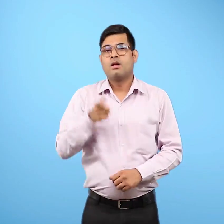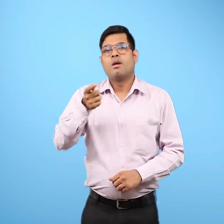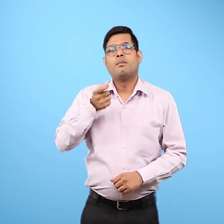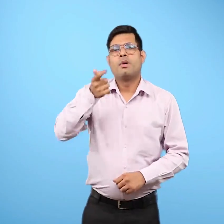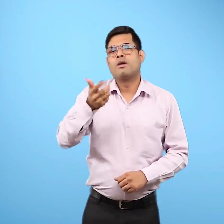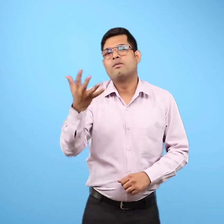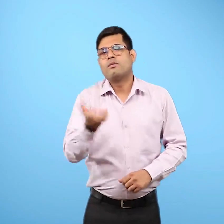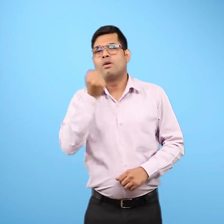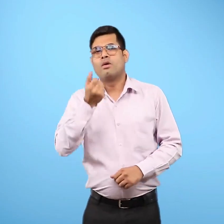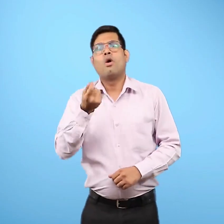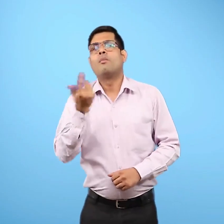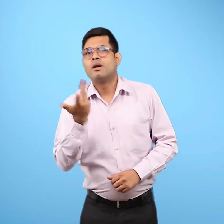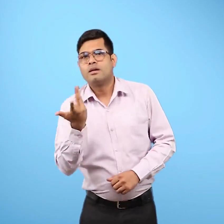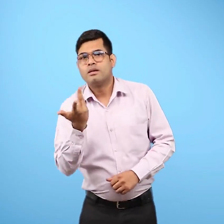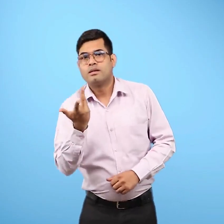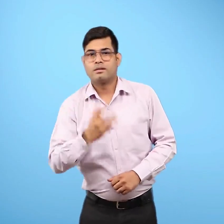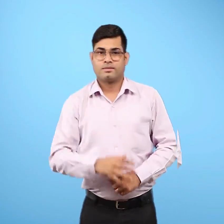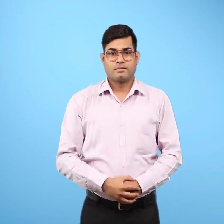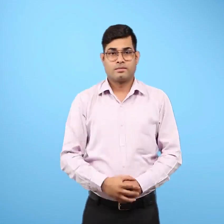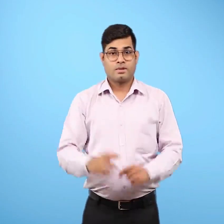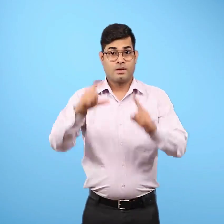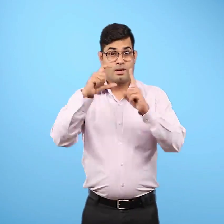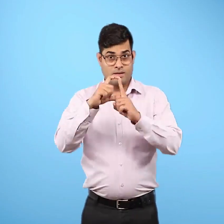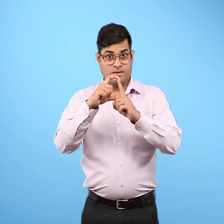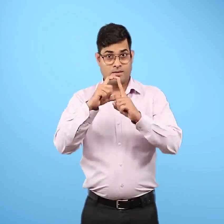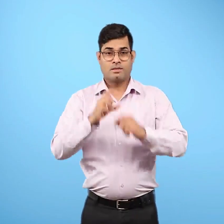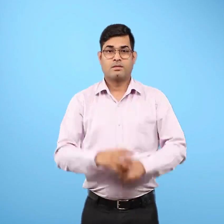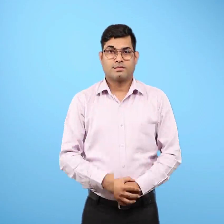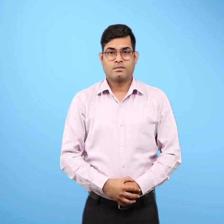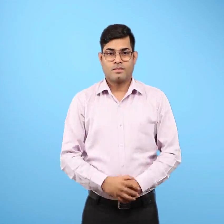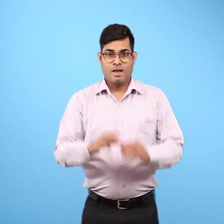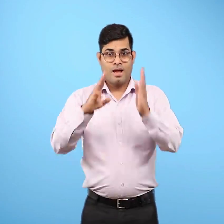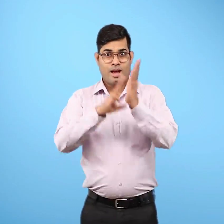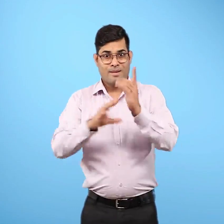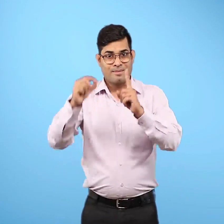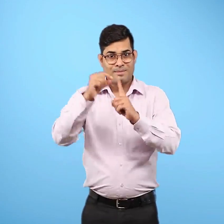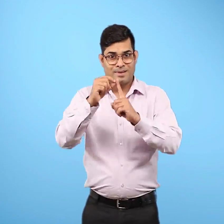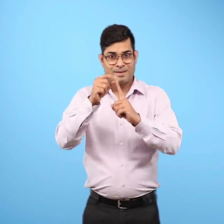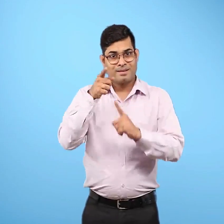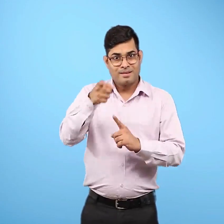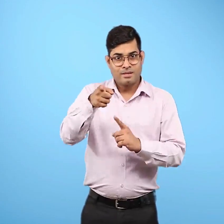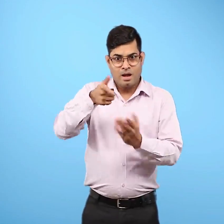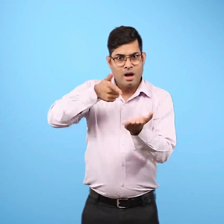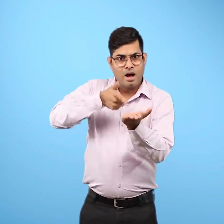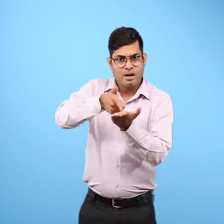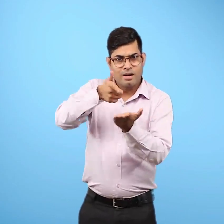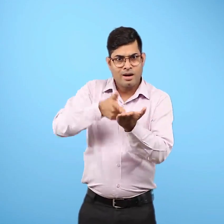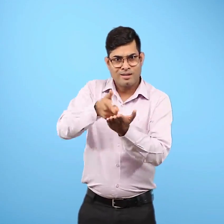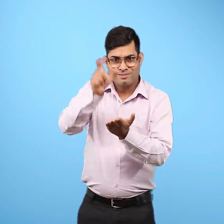how much will she earn? D. How much more will a farm worker in Madhya